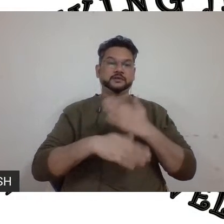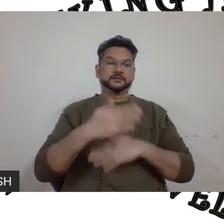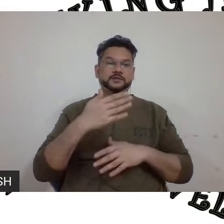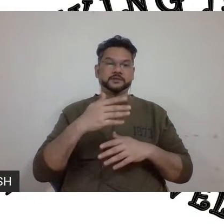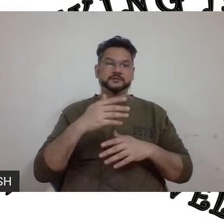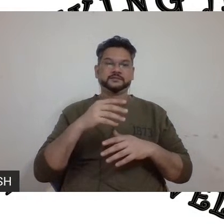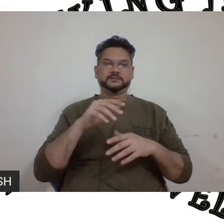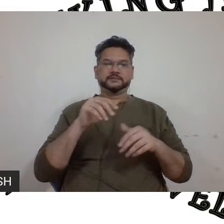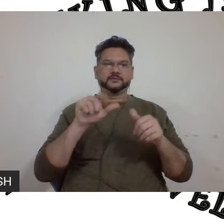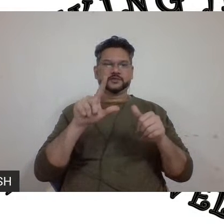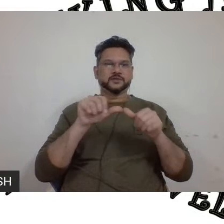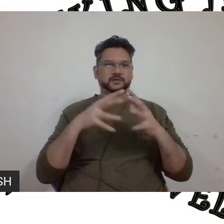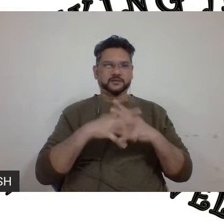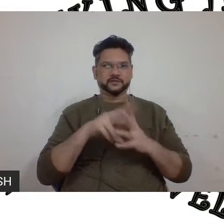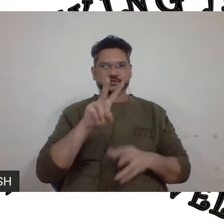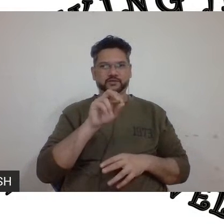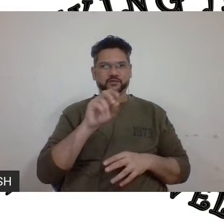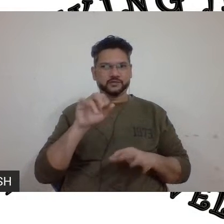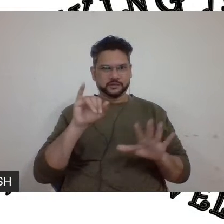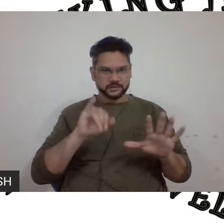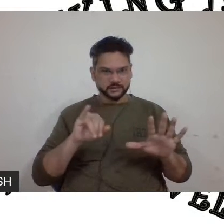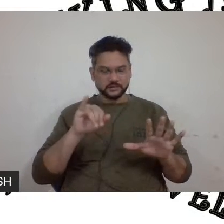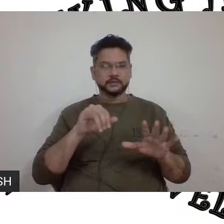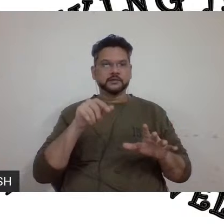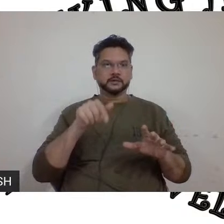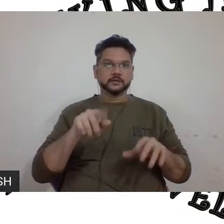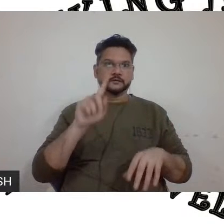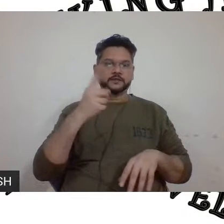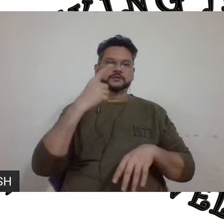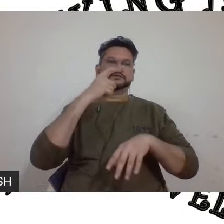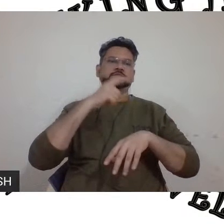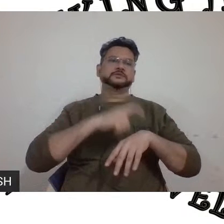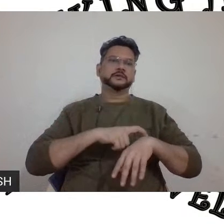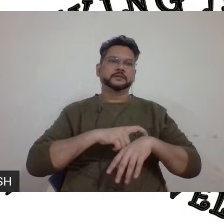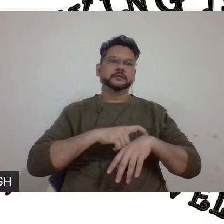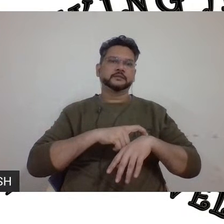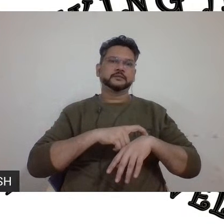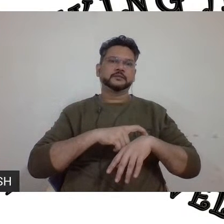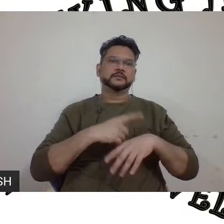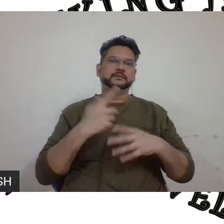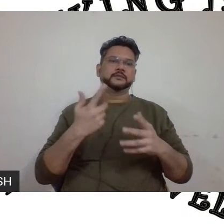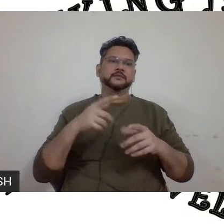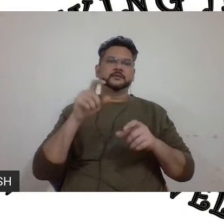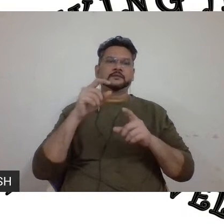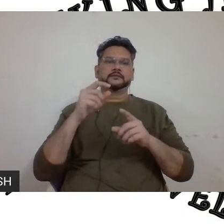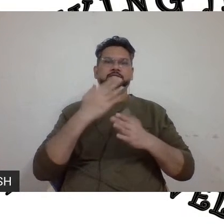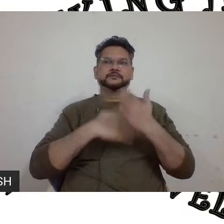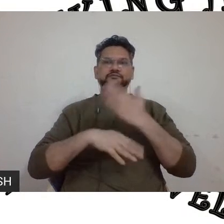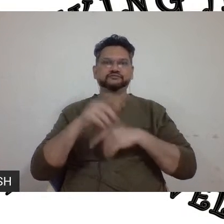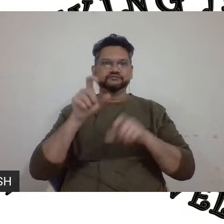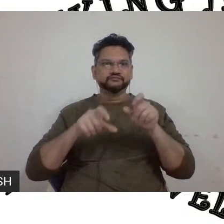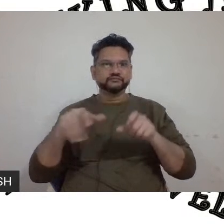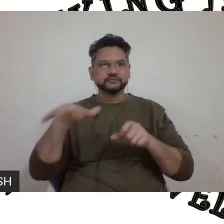time it has been mentioned that the person with disabilities will be considered as the human resources.